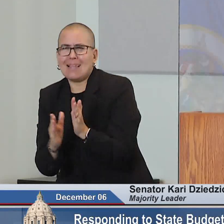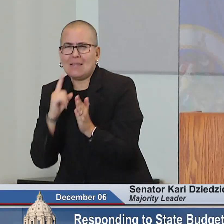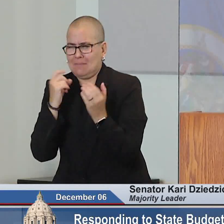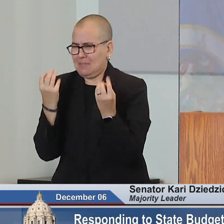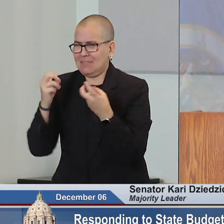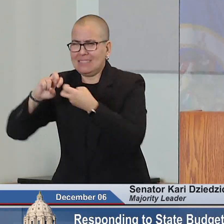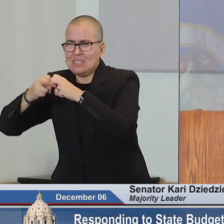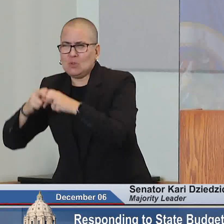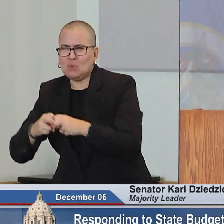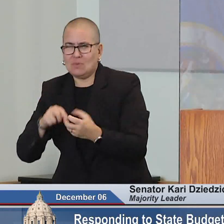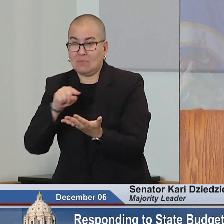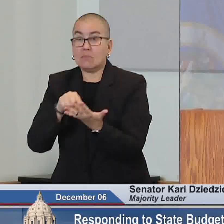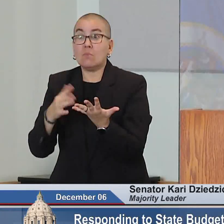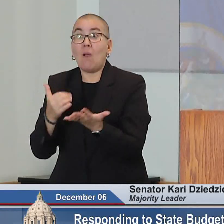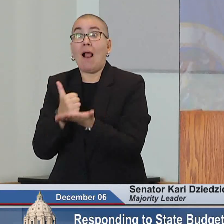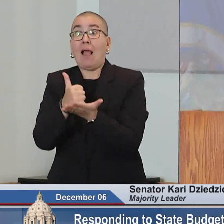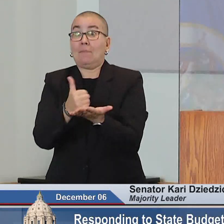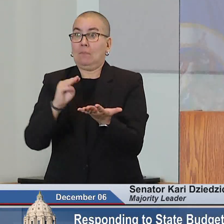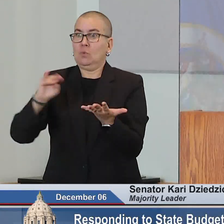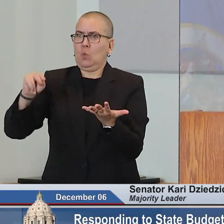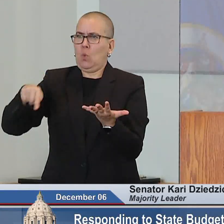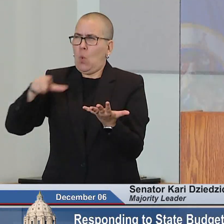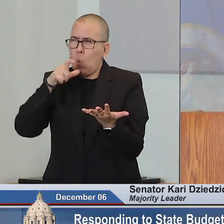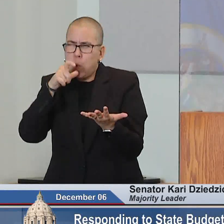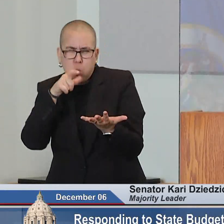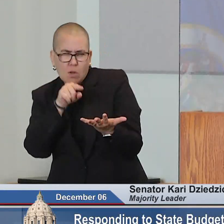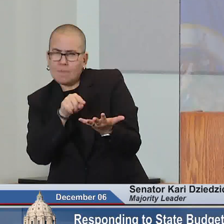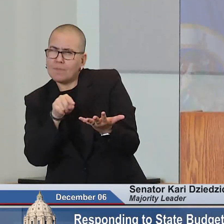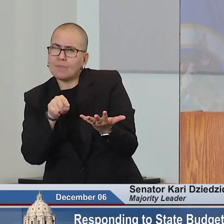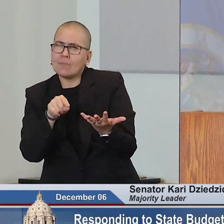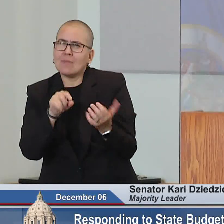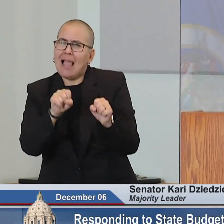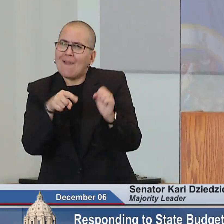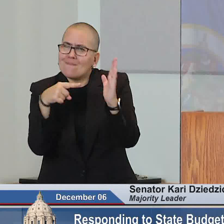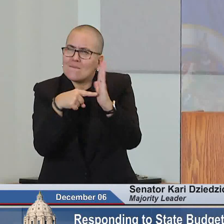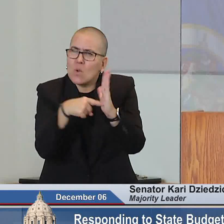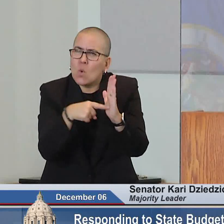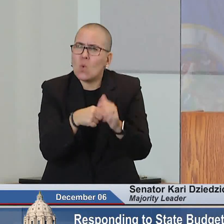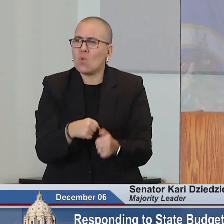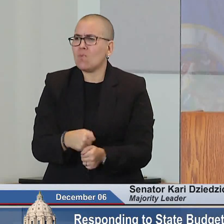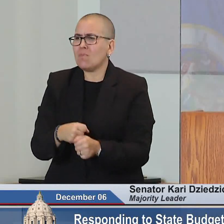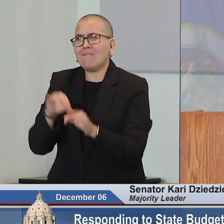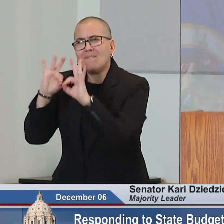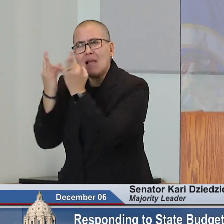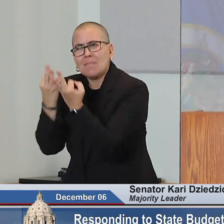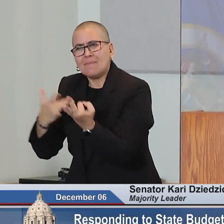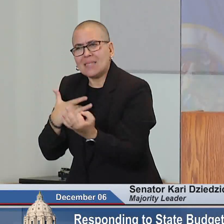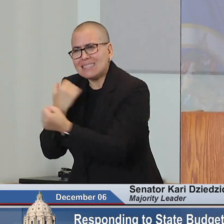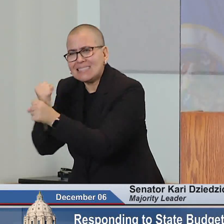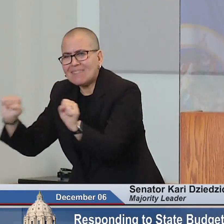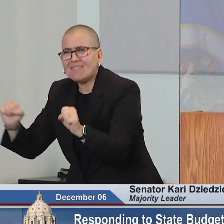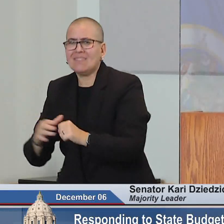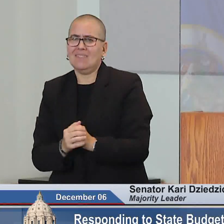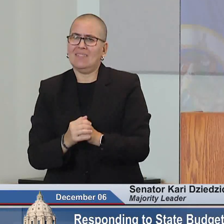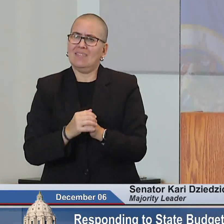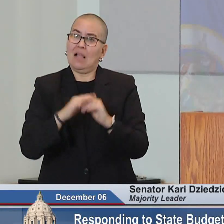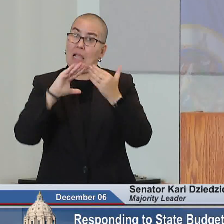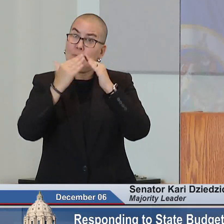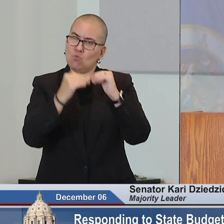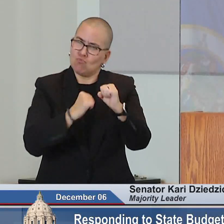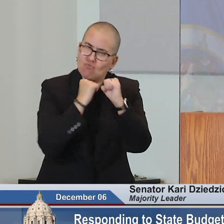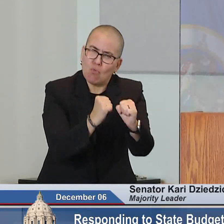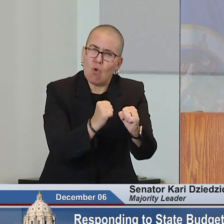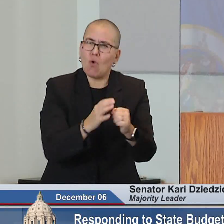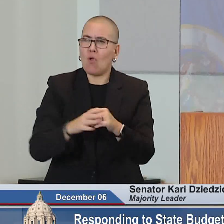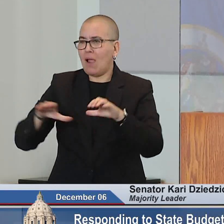Minnesotans afford their lives, keep our families safe and our schools strong, and take action to help the climate.